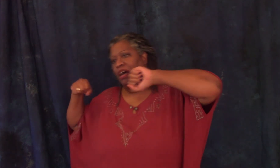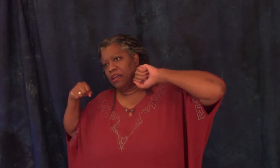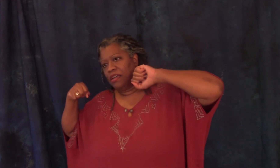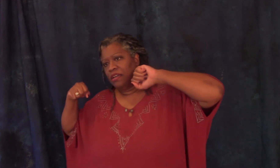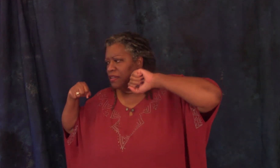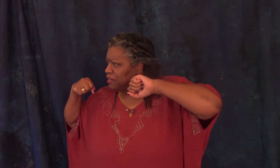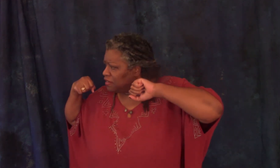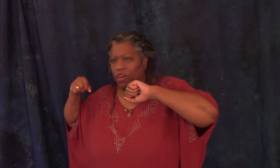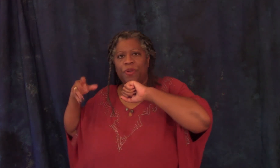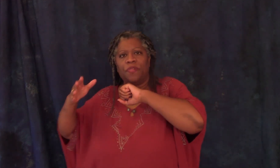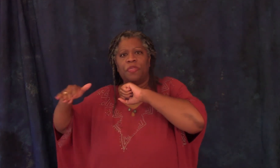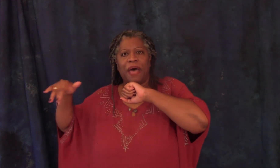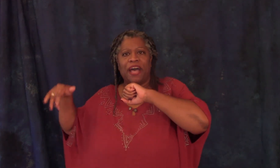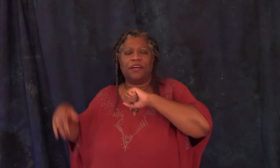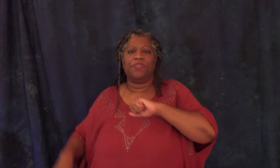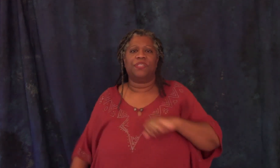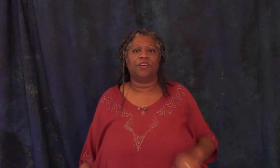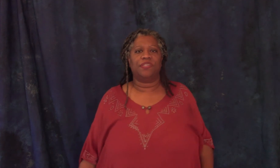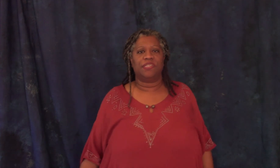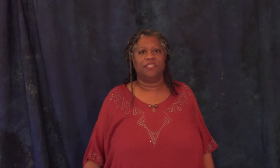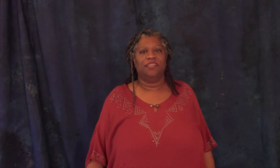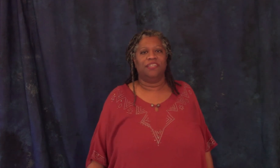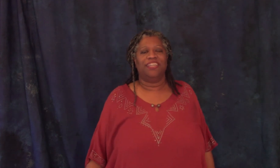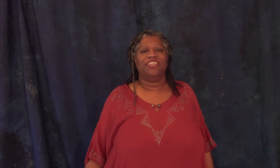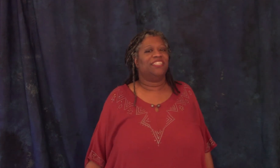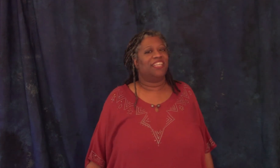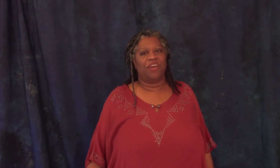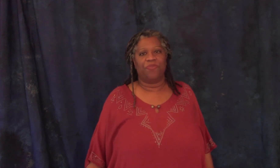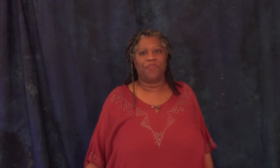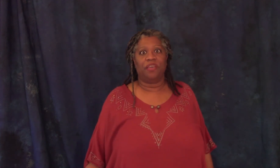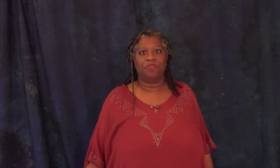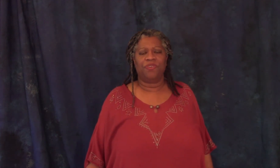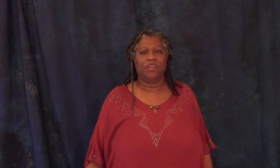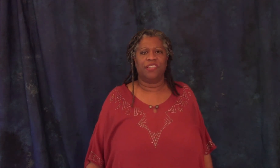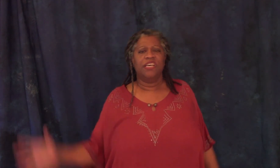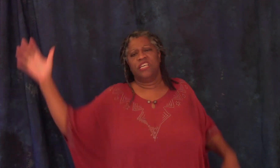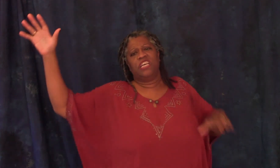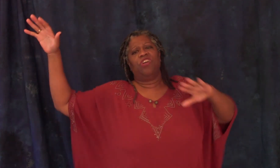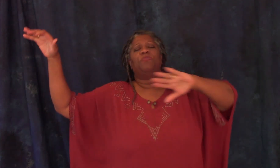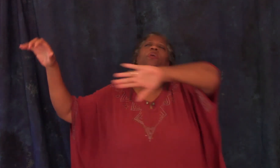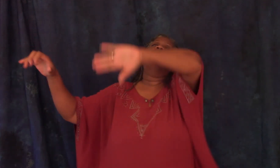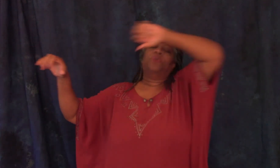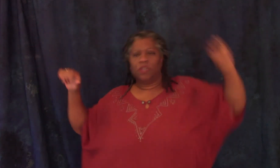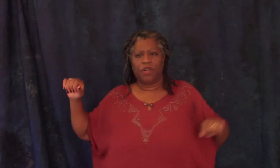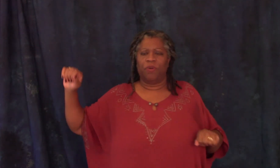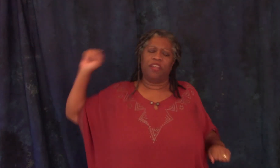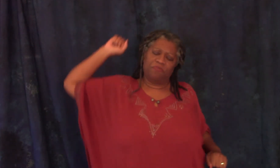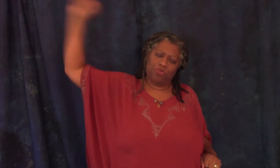around the back of those houses and he could see that they were fake he was furious he grabbed one and pulled it one way and he threw